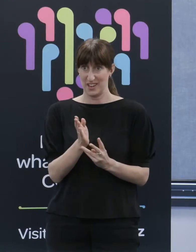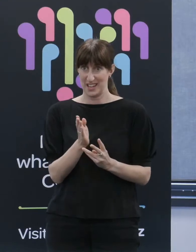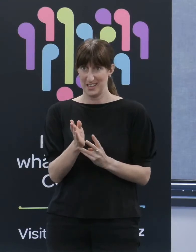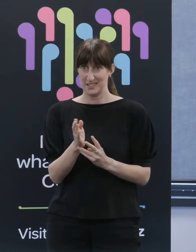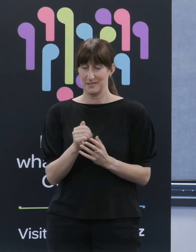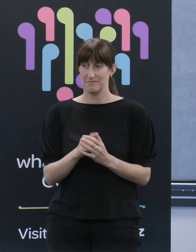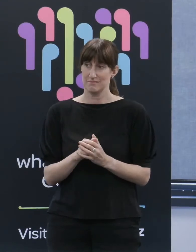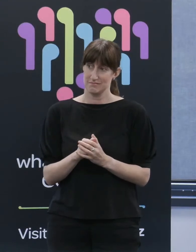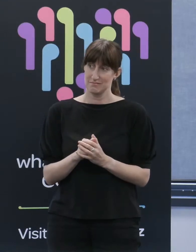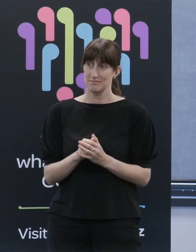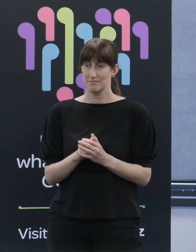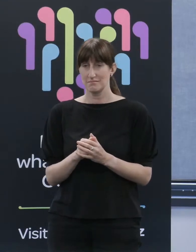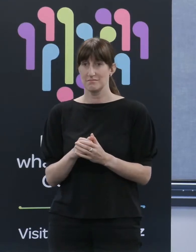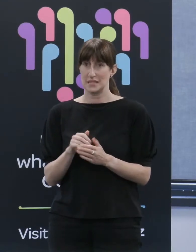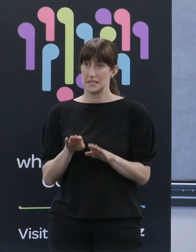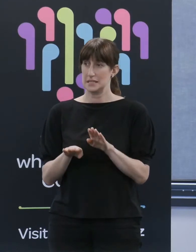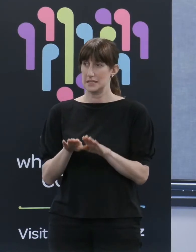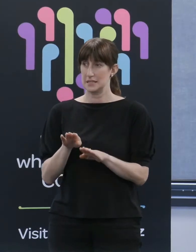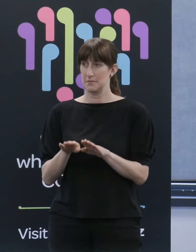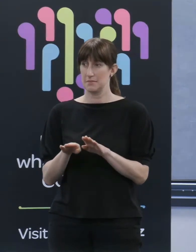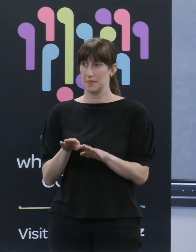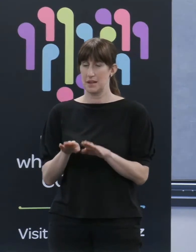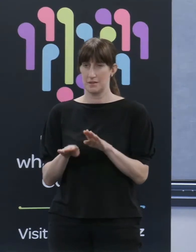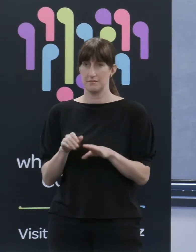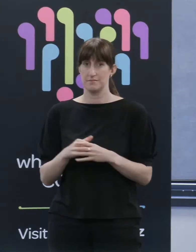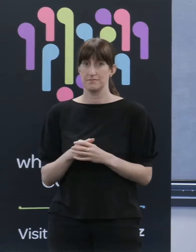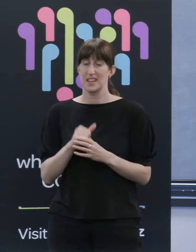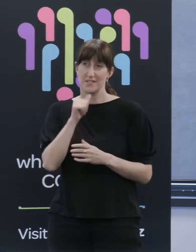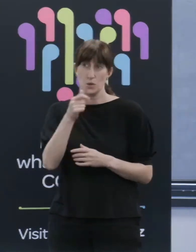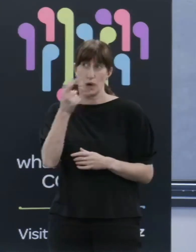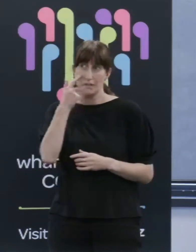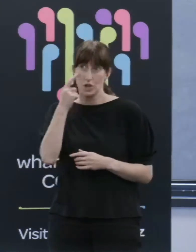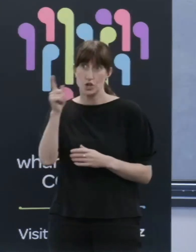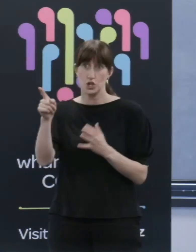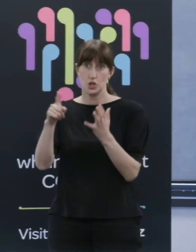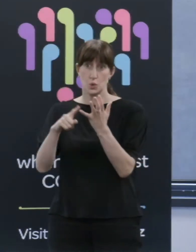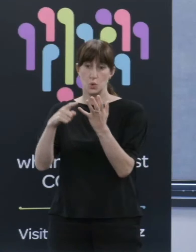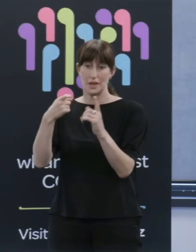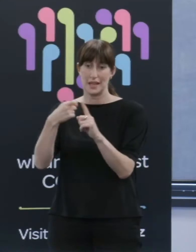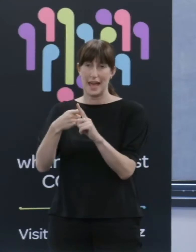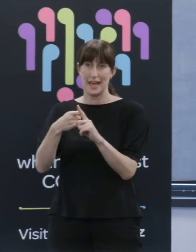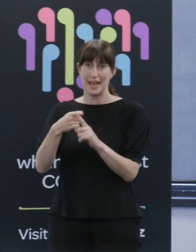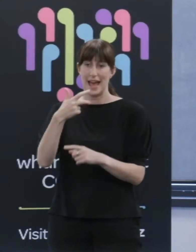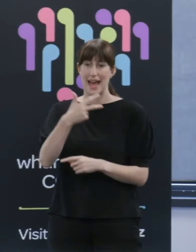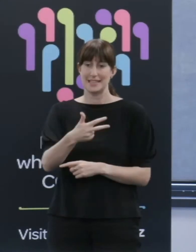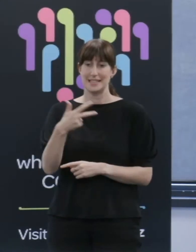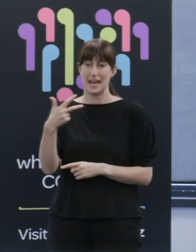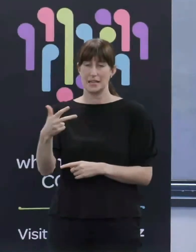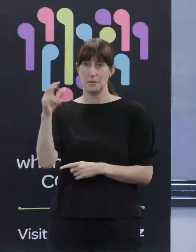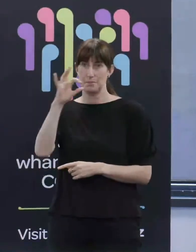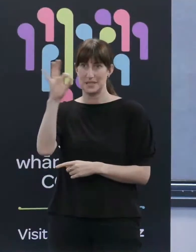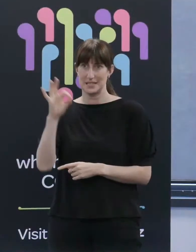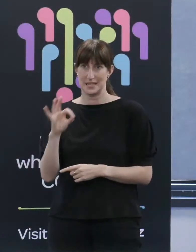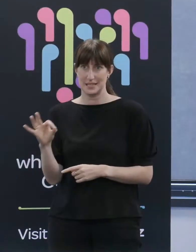to 10%. The other thing I would say is that if we look at the UK at the moment, 88% of its